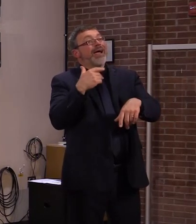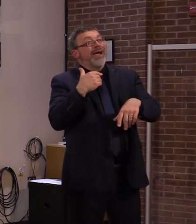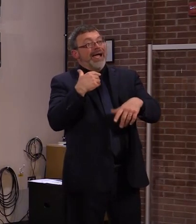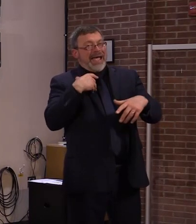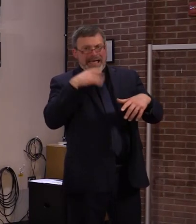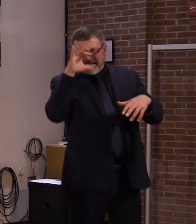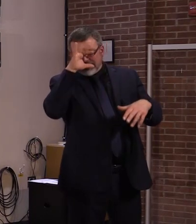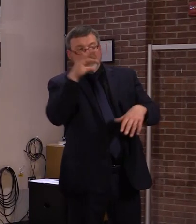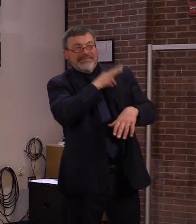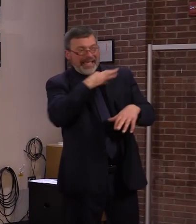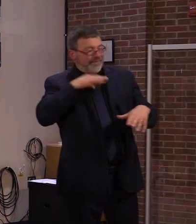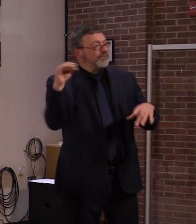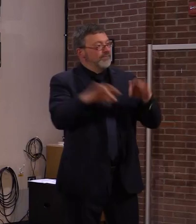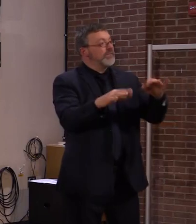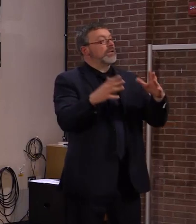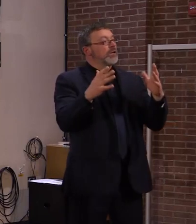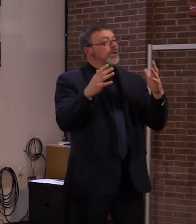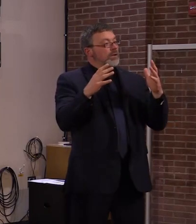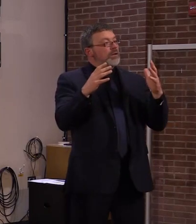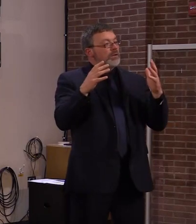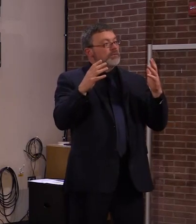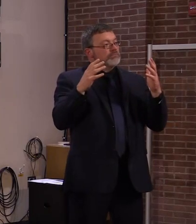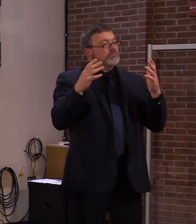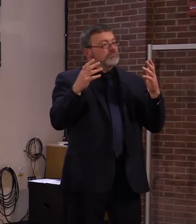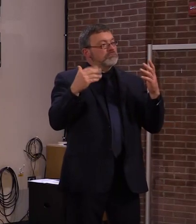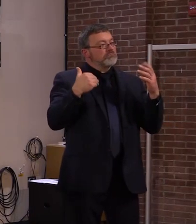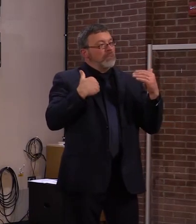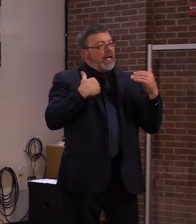it's a little bit of both, Greg.